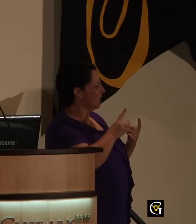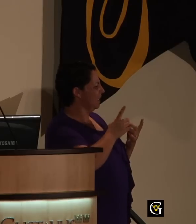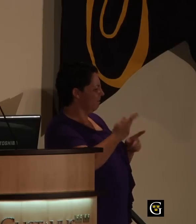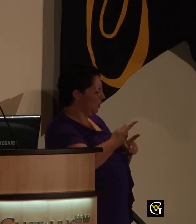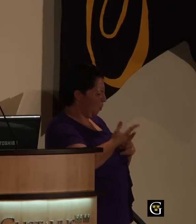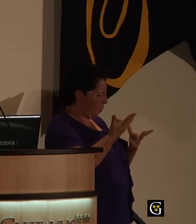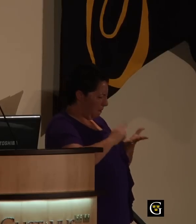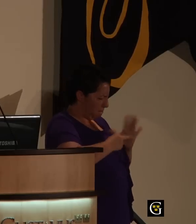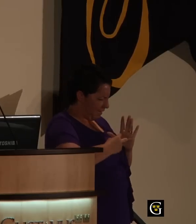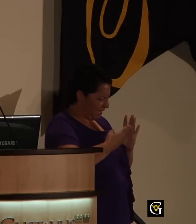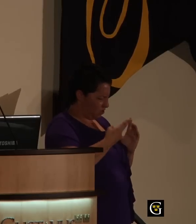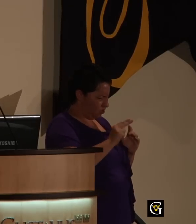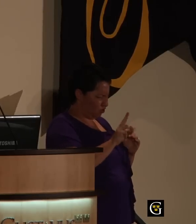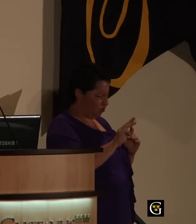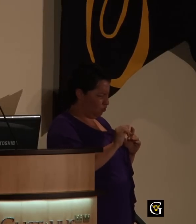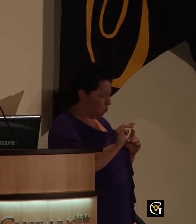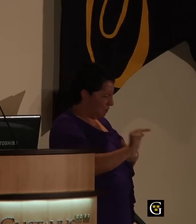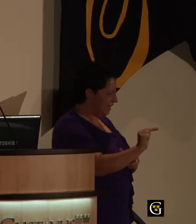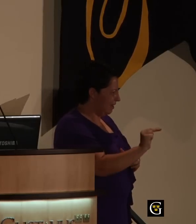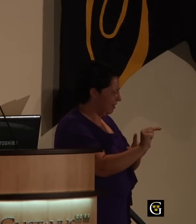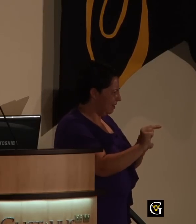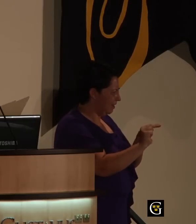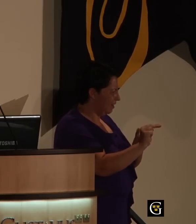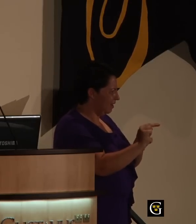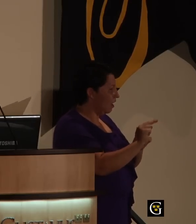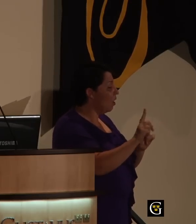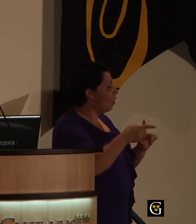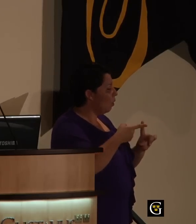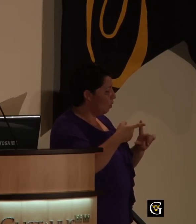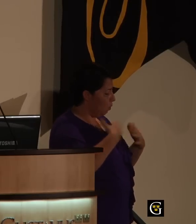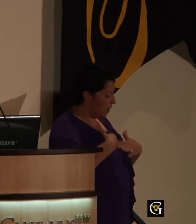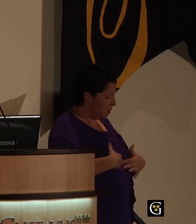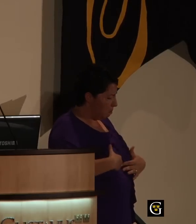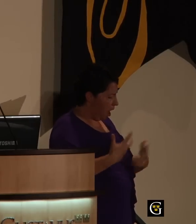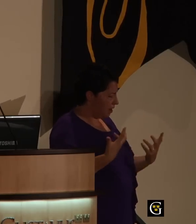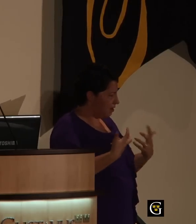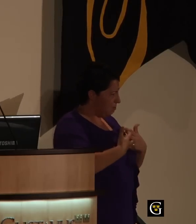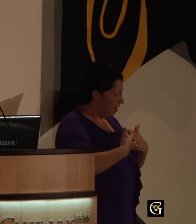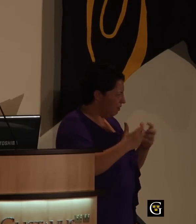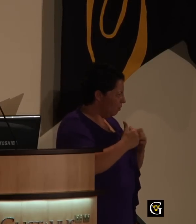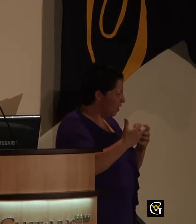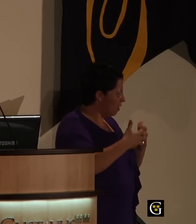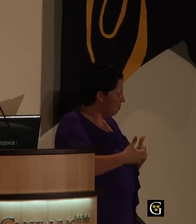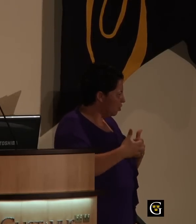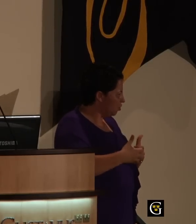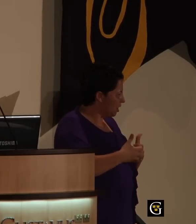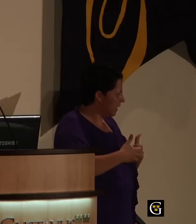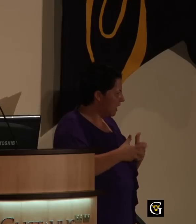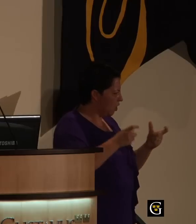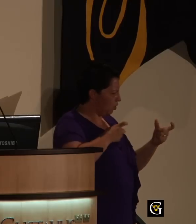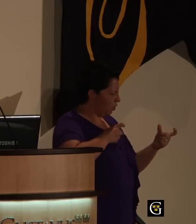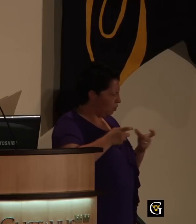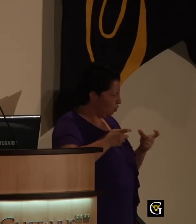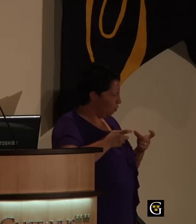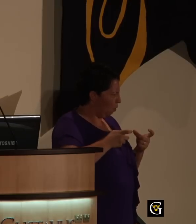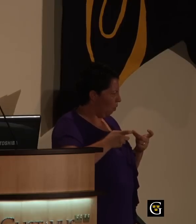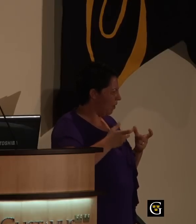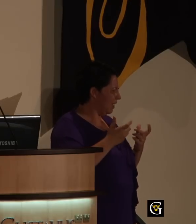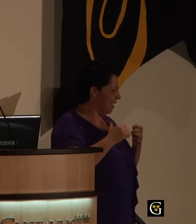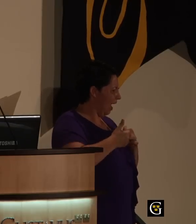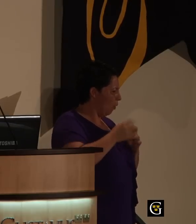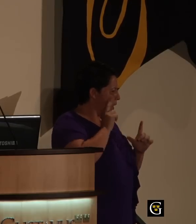human. That is, when one's body is melded with a machine that can control how one